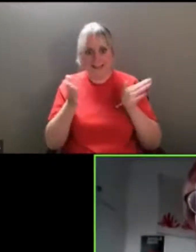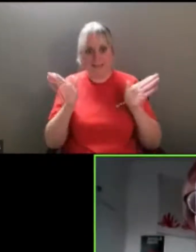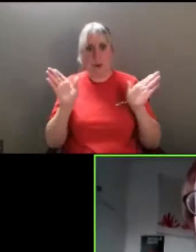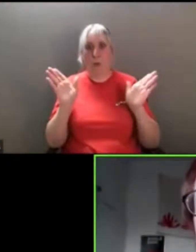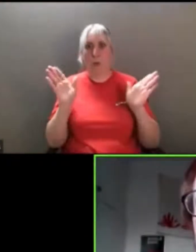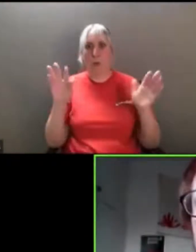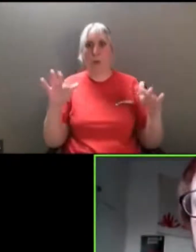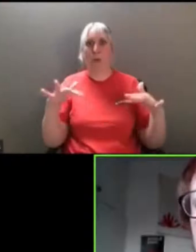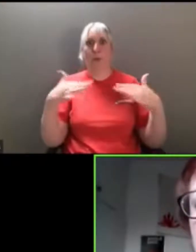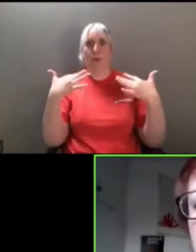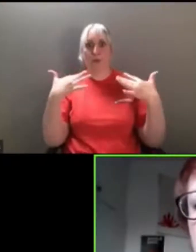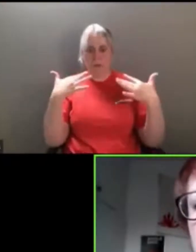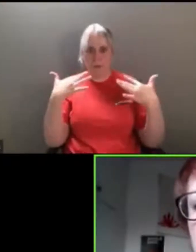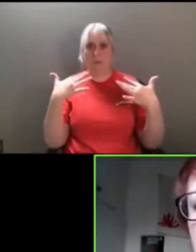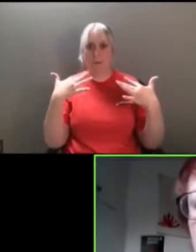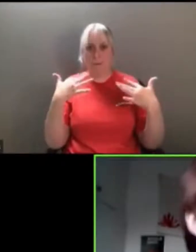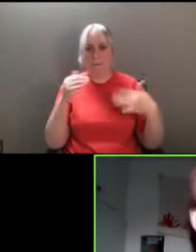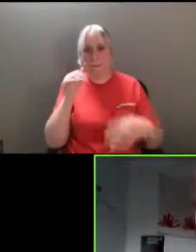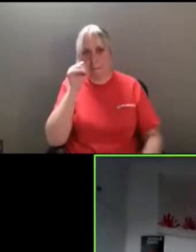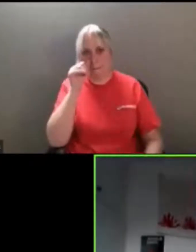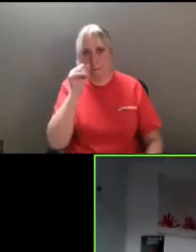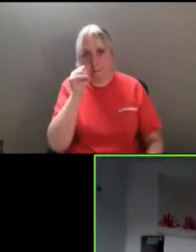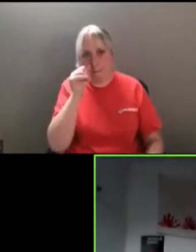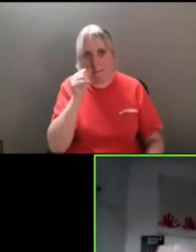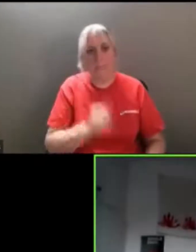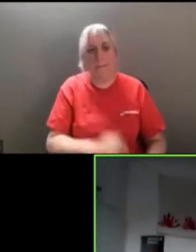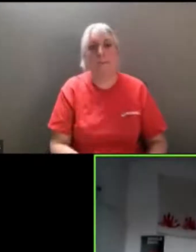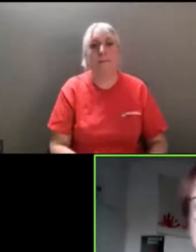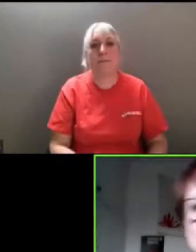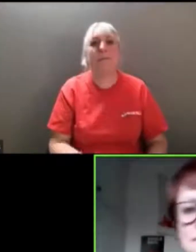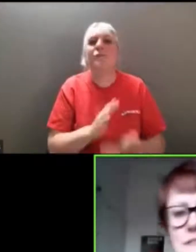but the fact it was, yeah, I don't